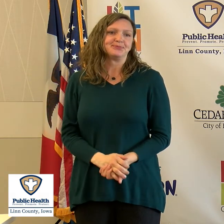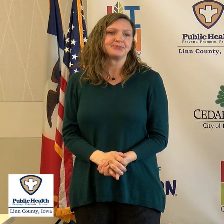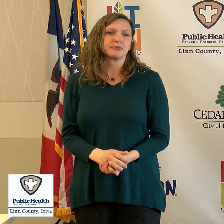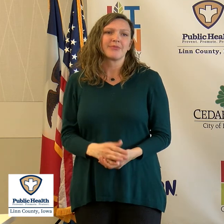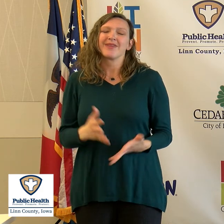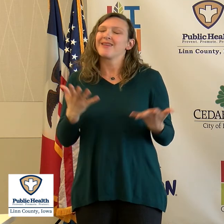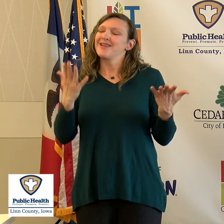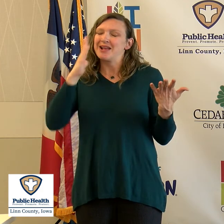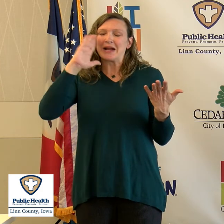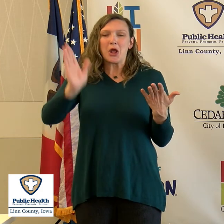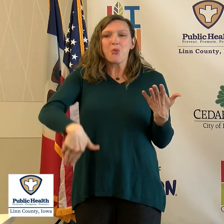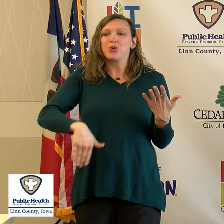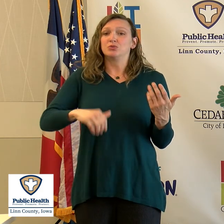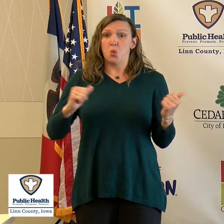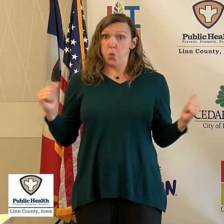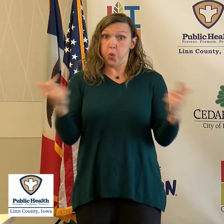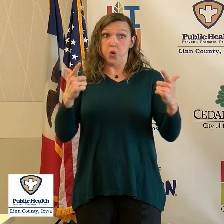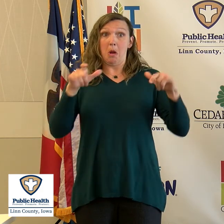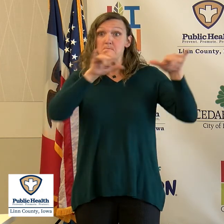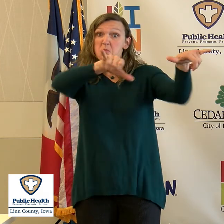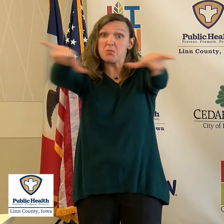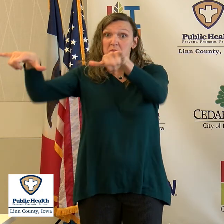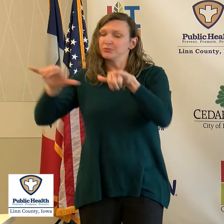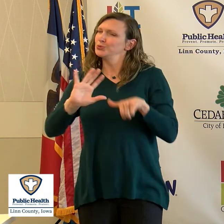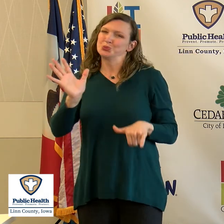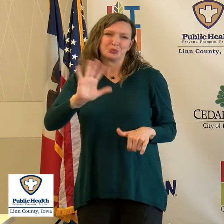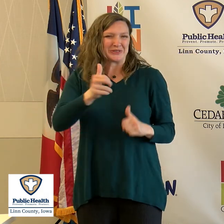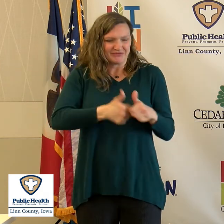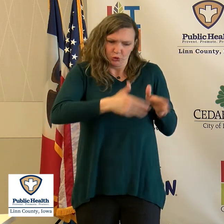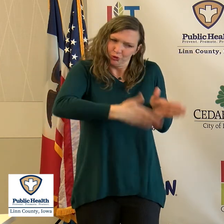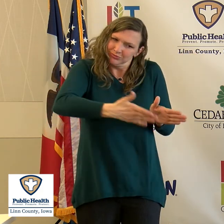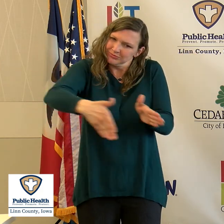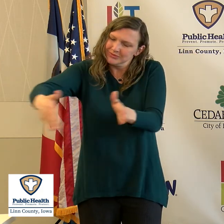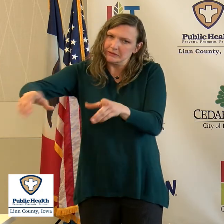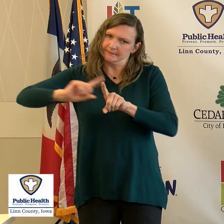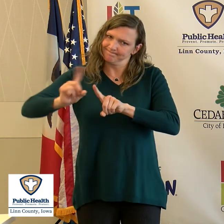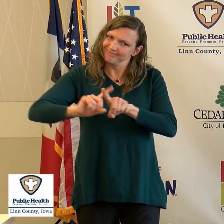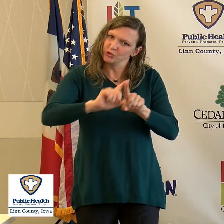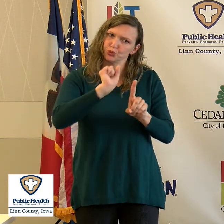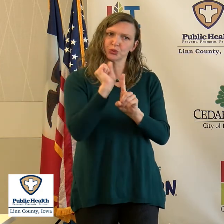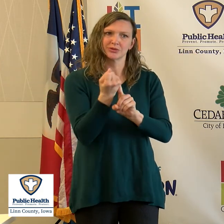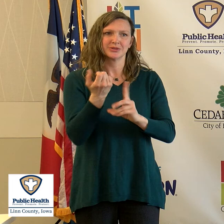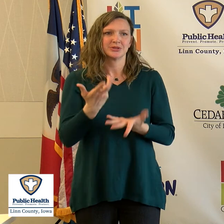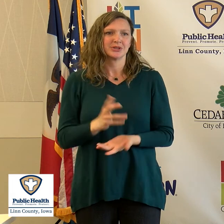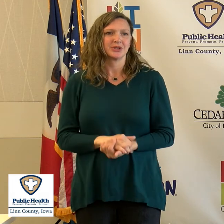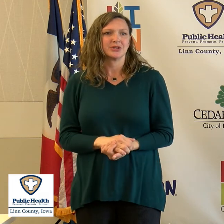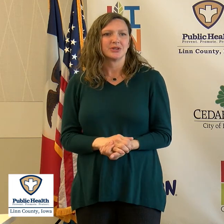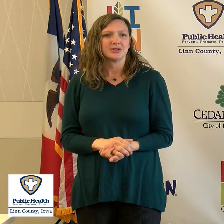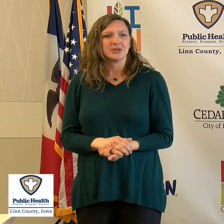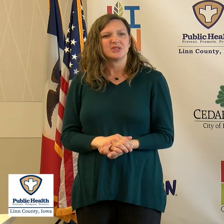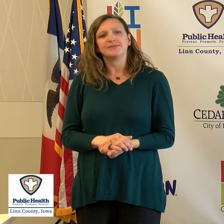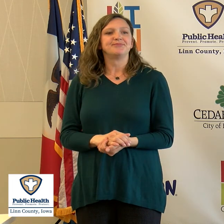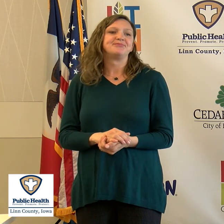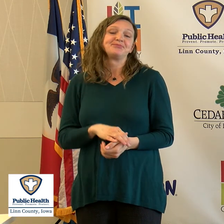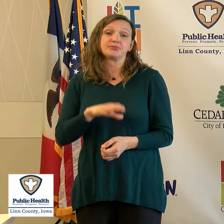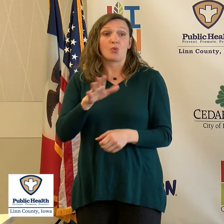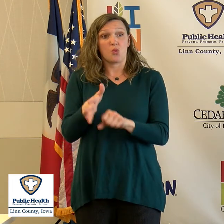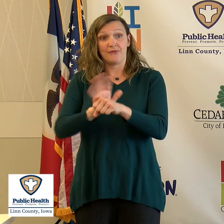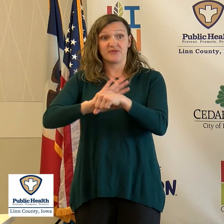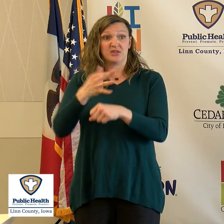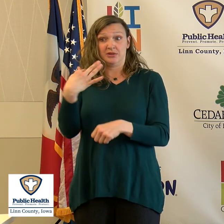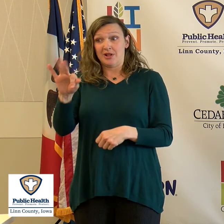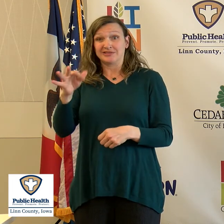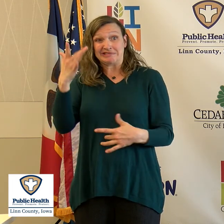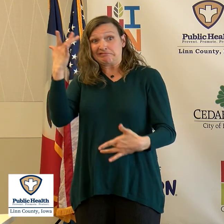basis. Any employee that is ill with COVID-19 or